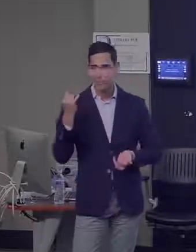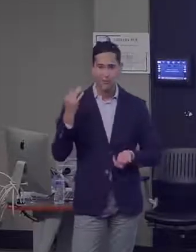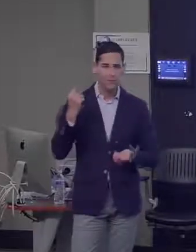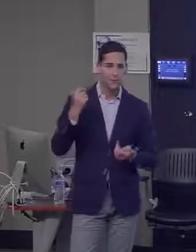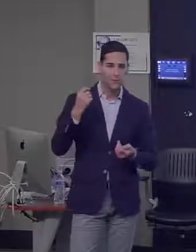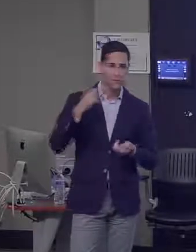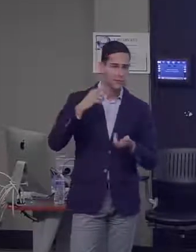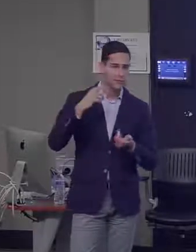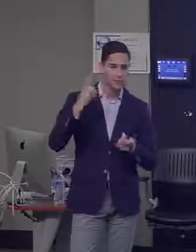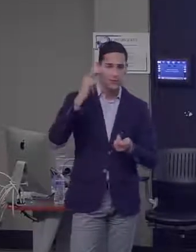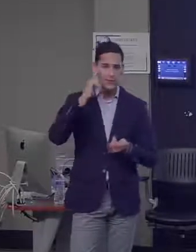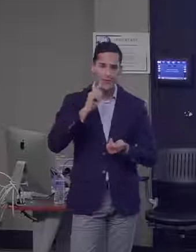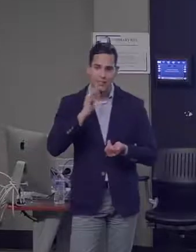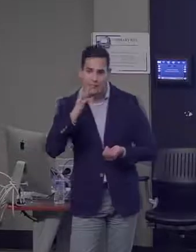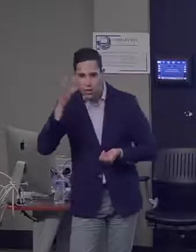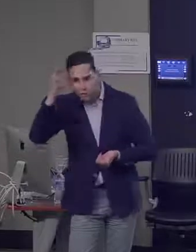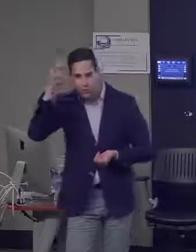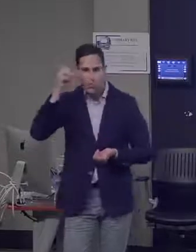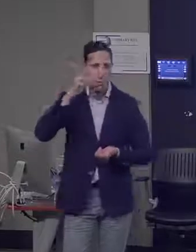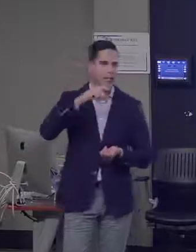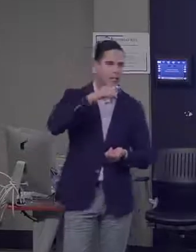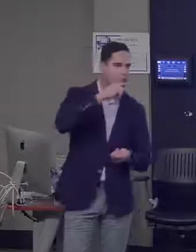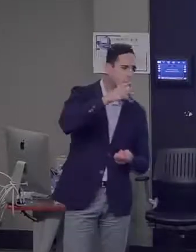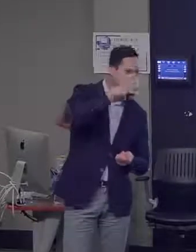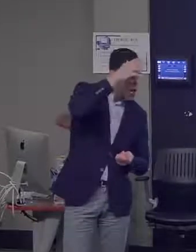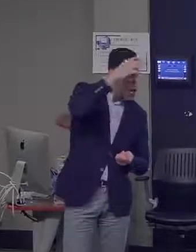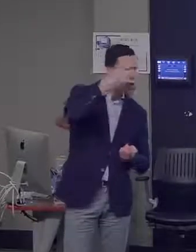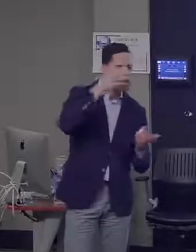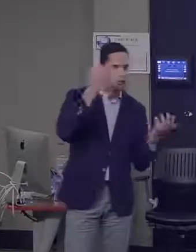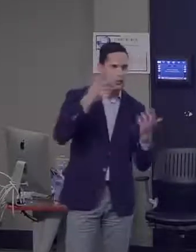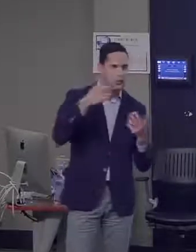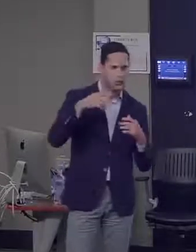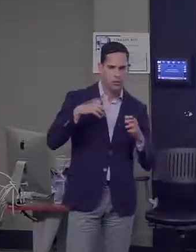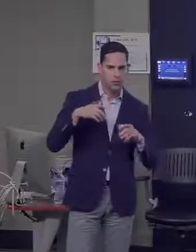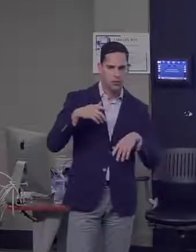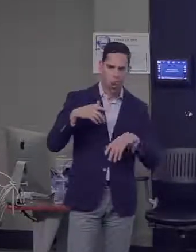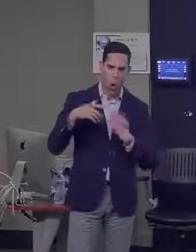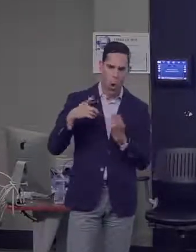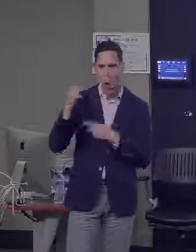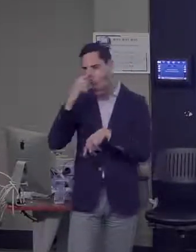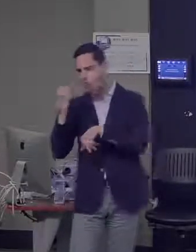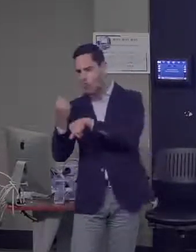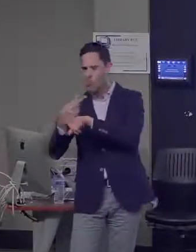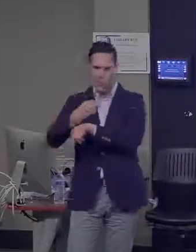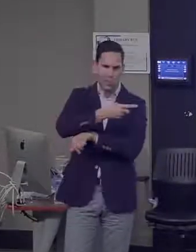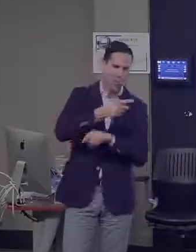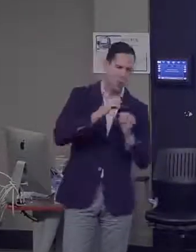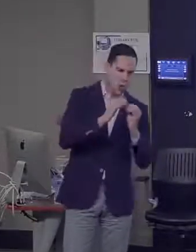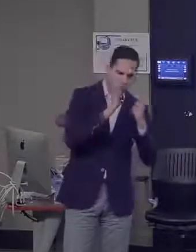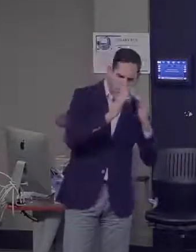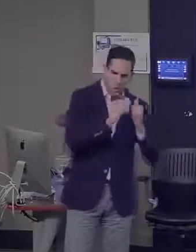more in tune than the other, that hasn't been determined. But certainly